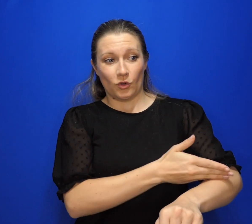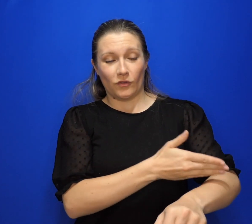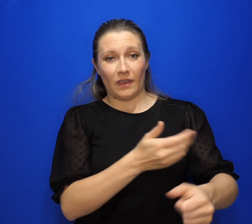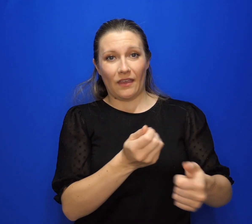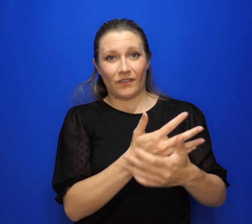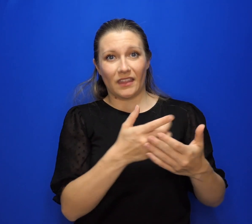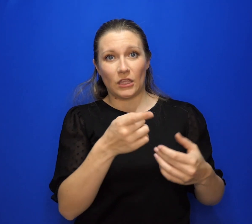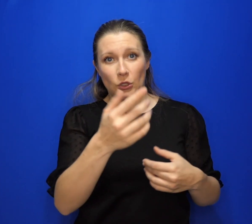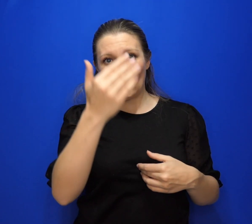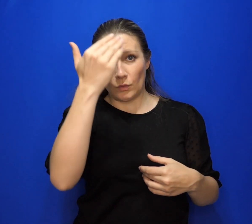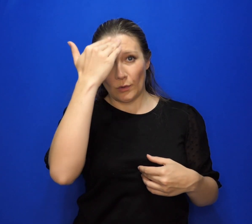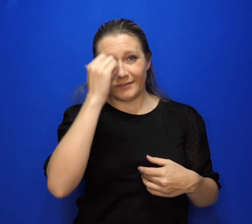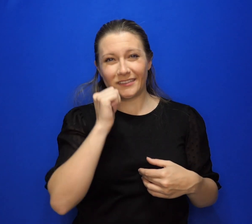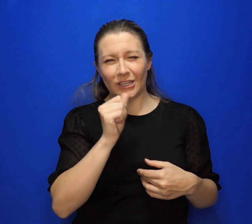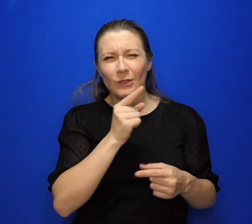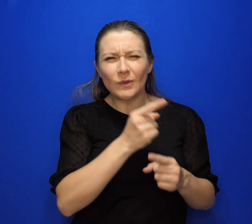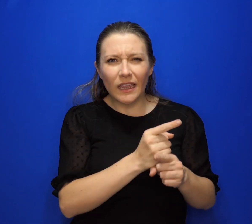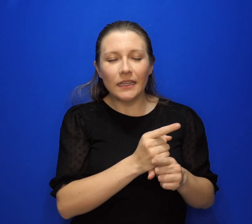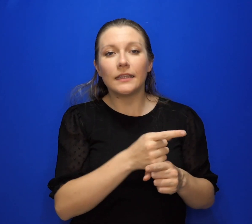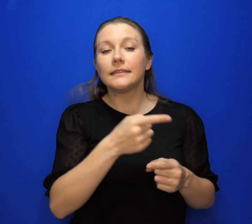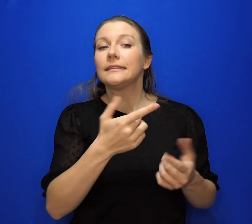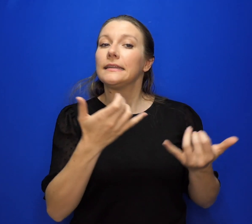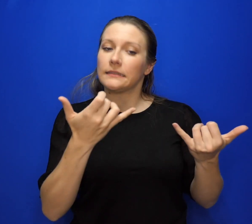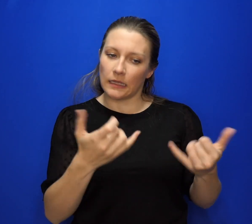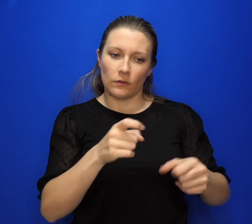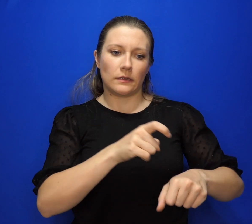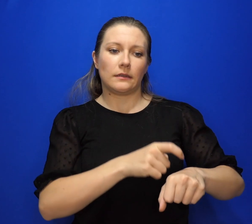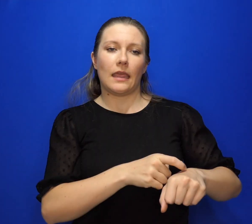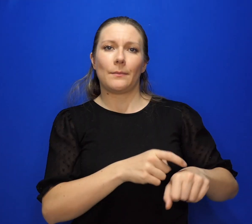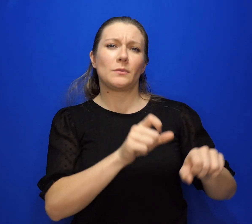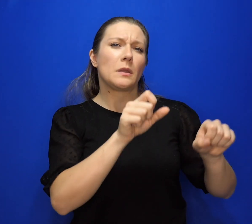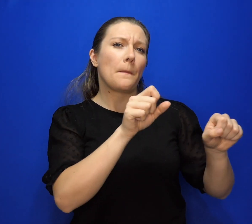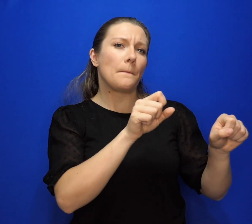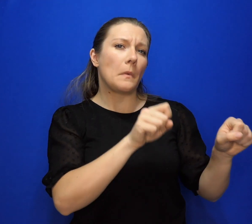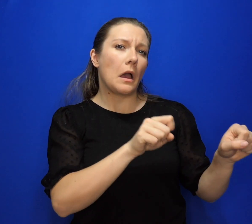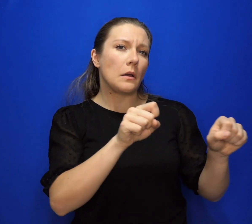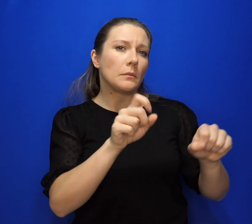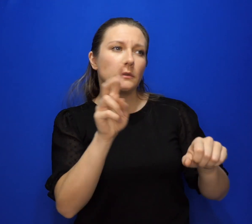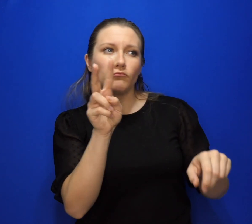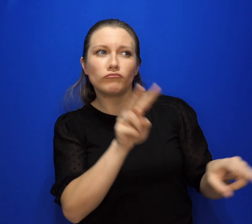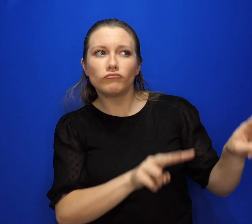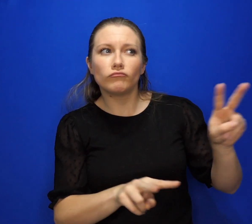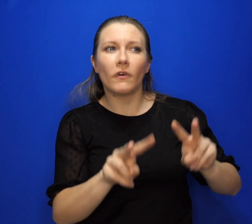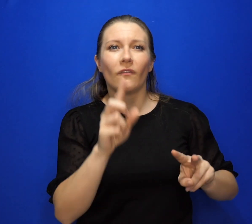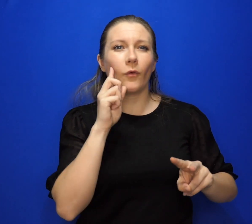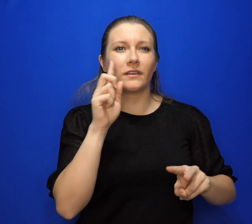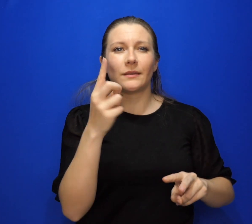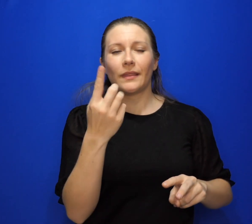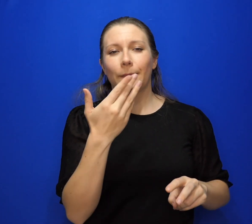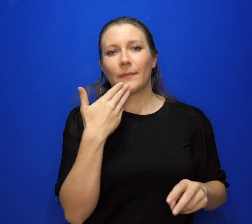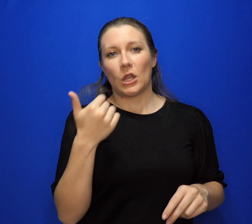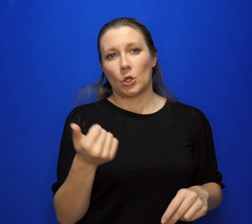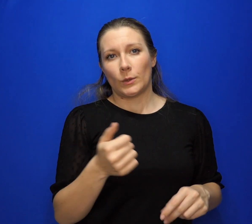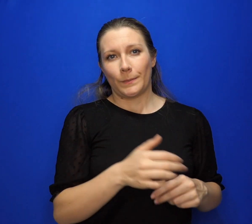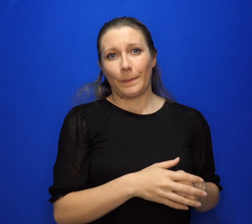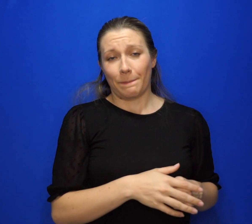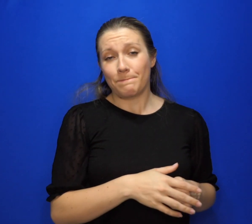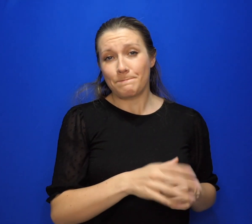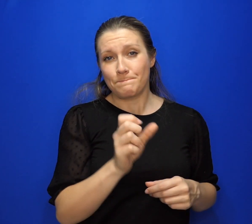look for something better. Yeah. And it is. I would suggest interviewing those new doctor